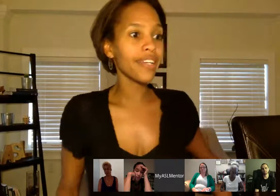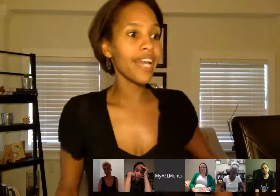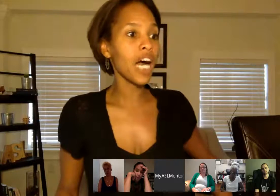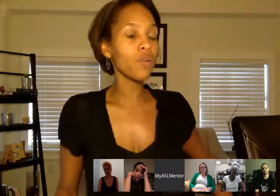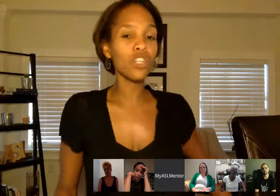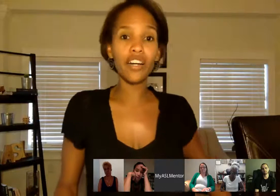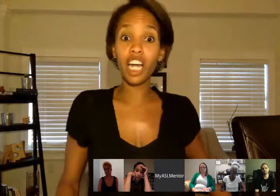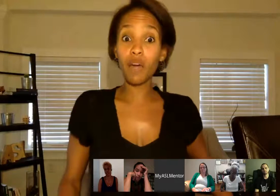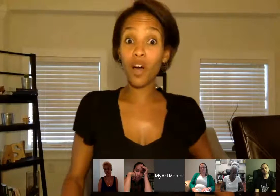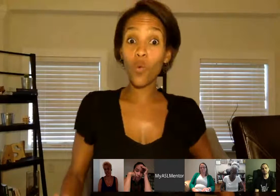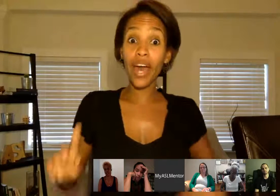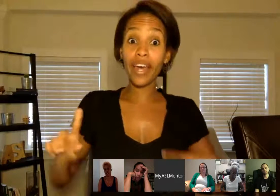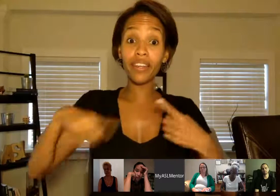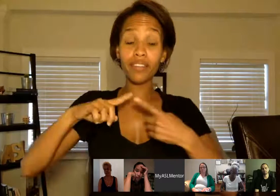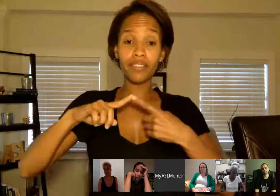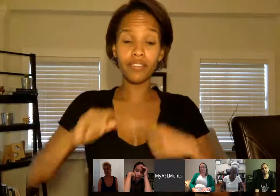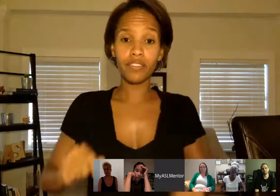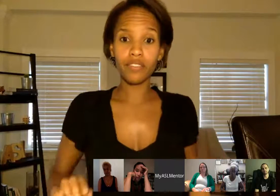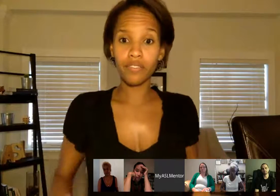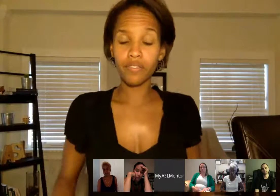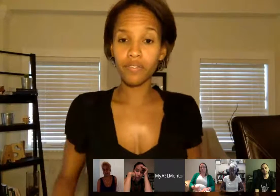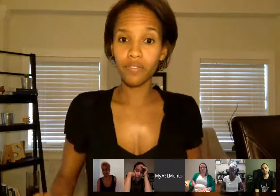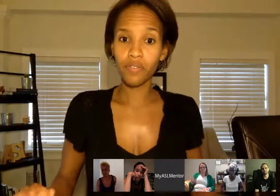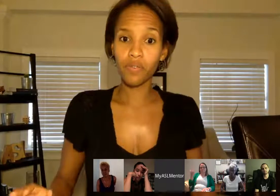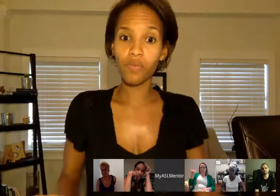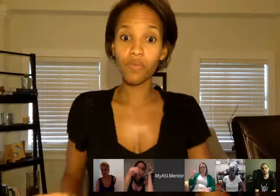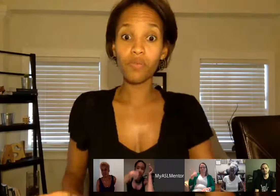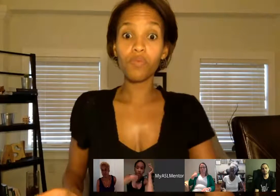All right, now we're talking about when.